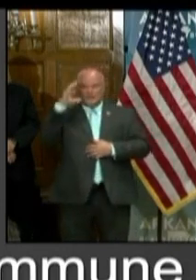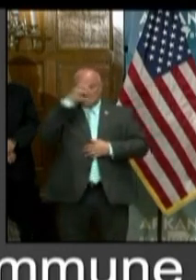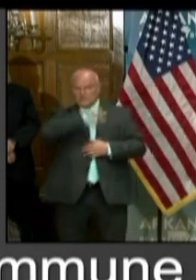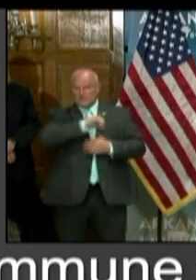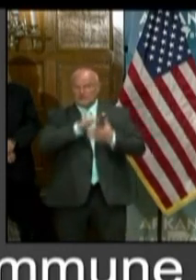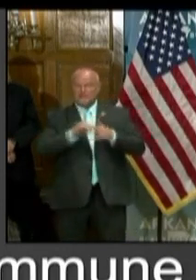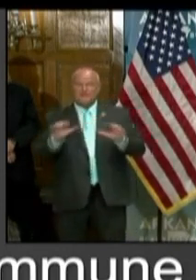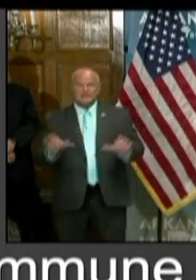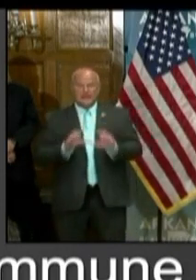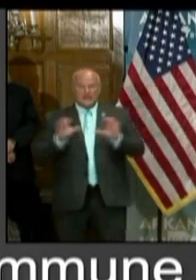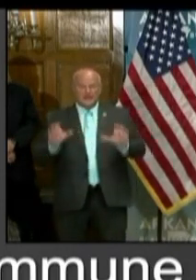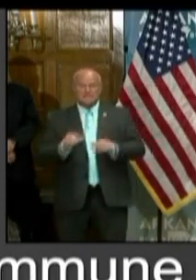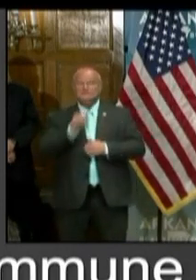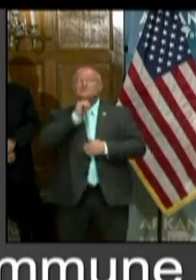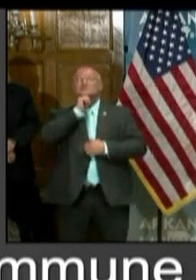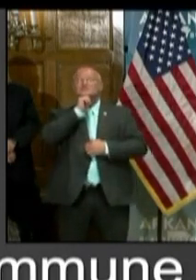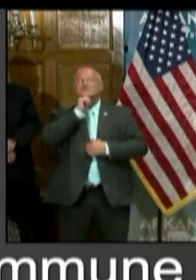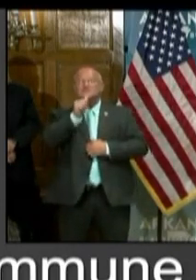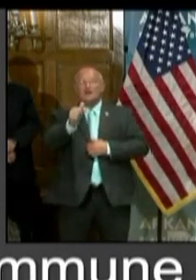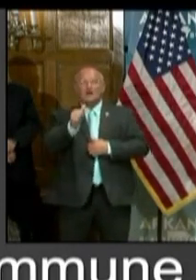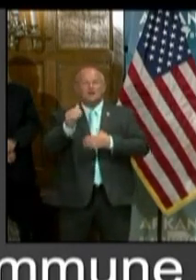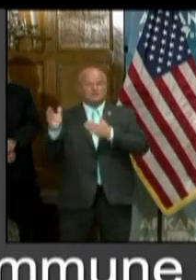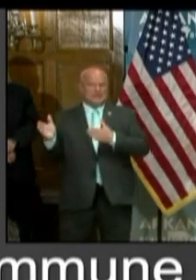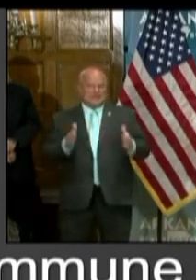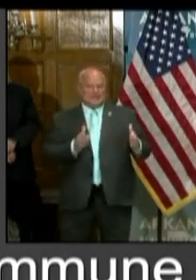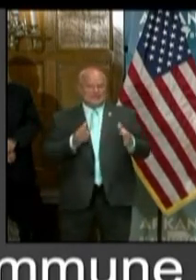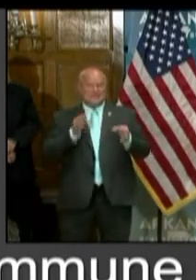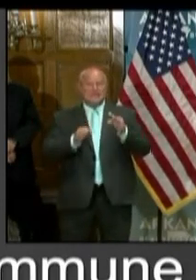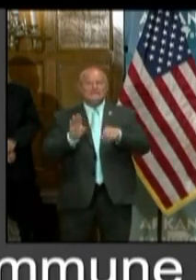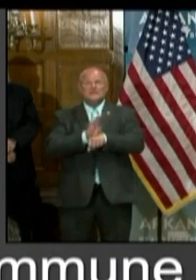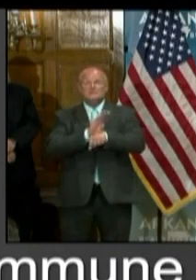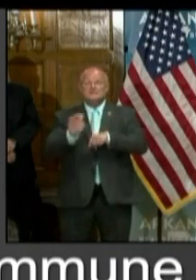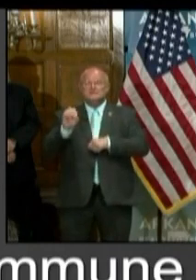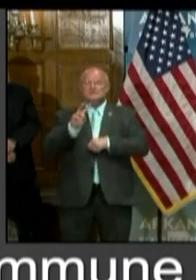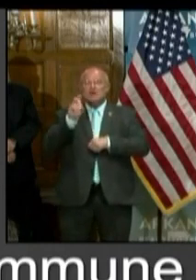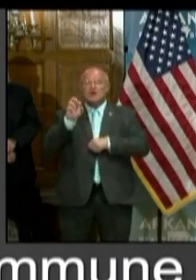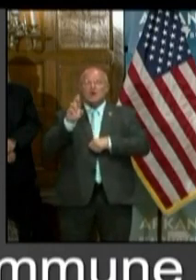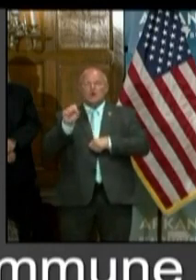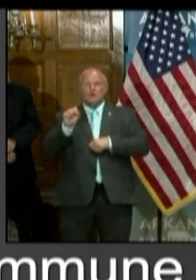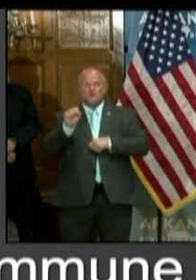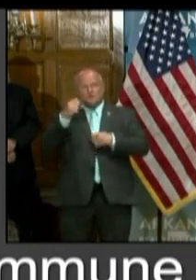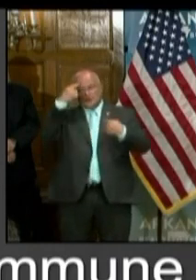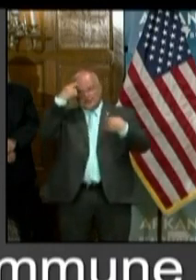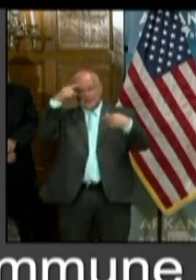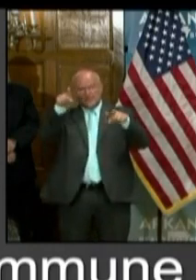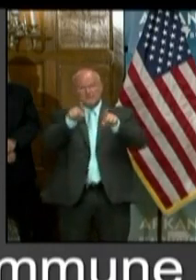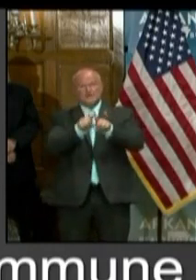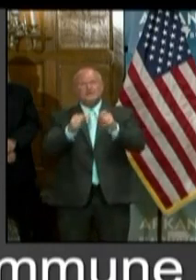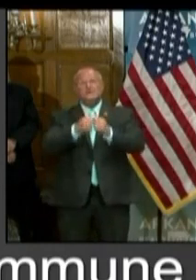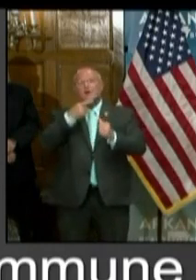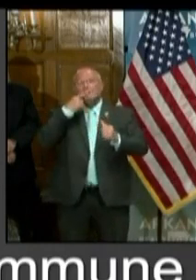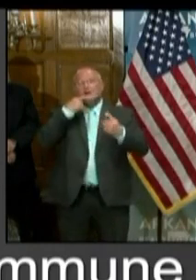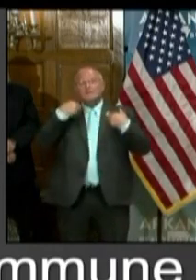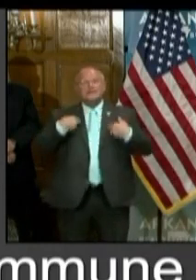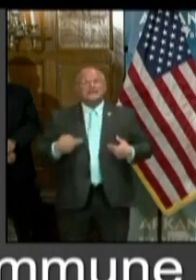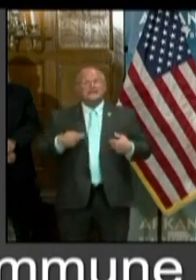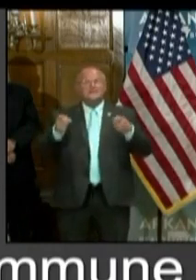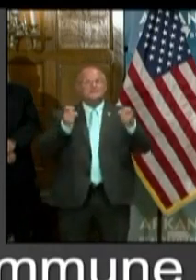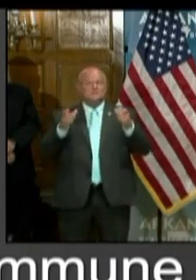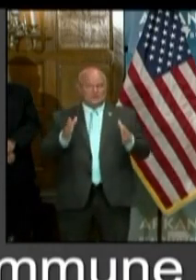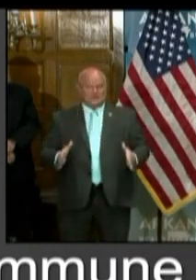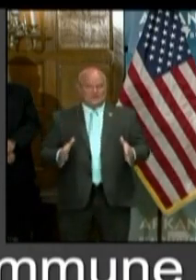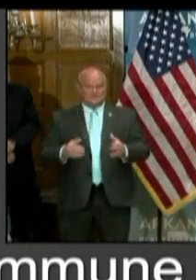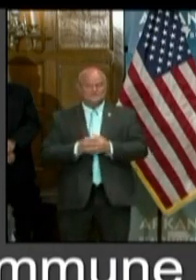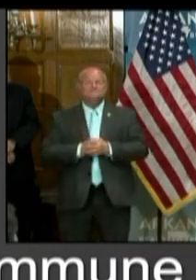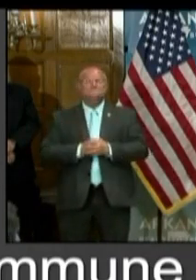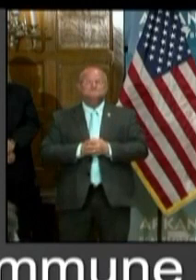the actions are not willful or reckless if the business owner substantially complies with public health directives. Now,